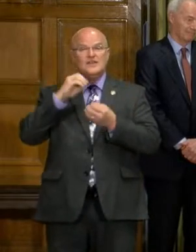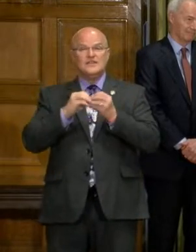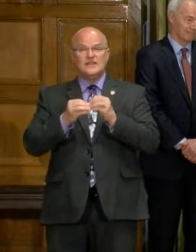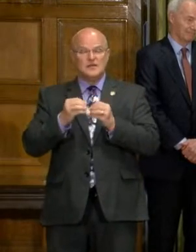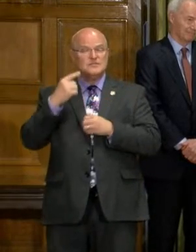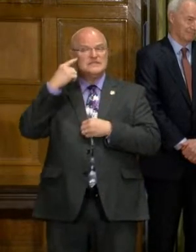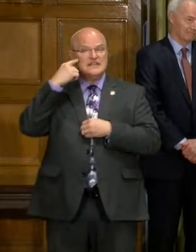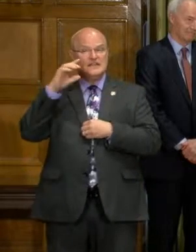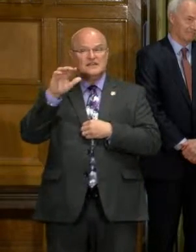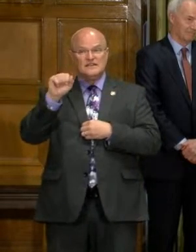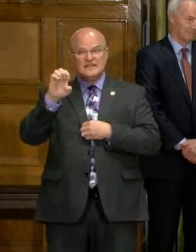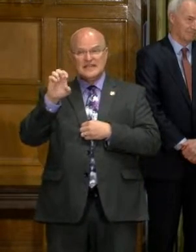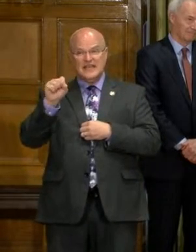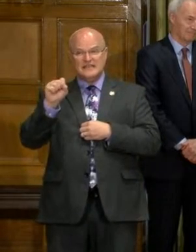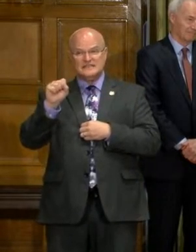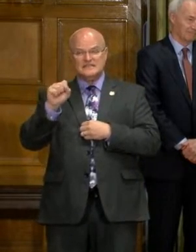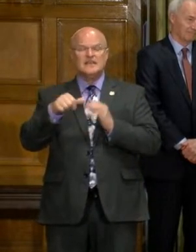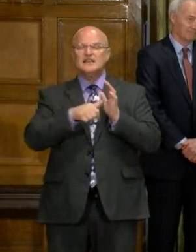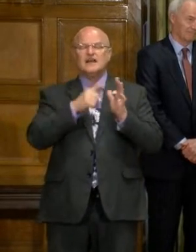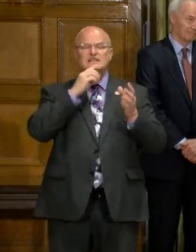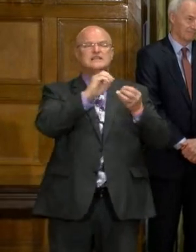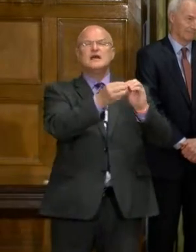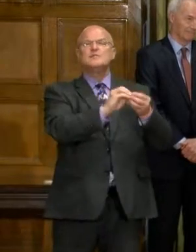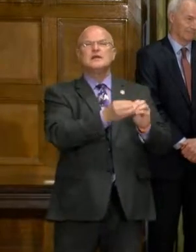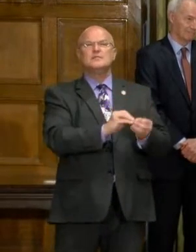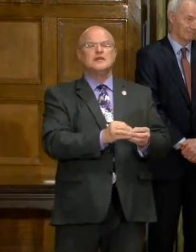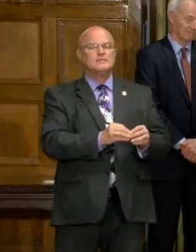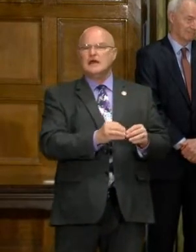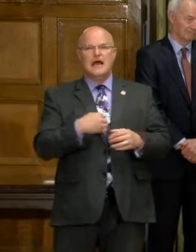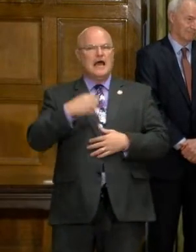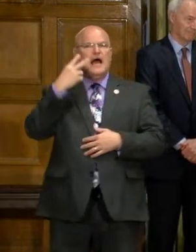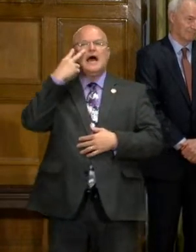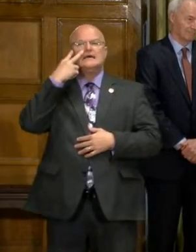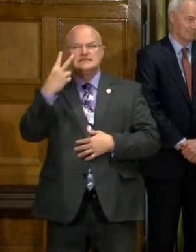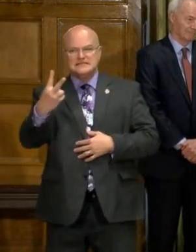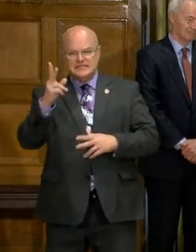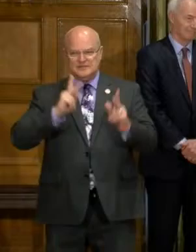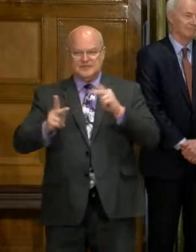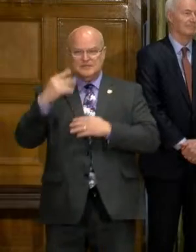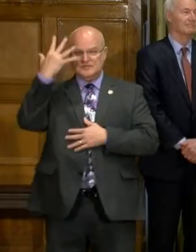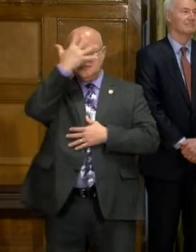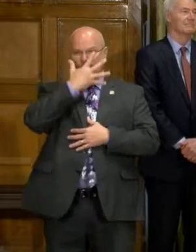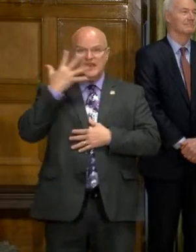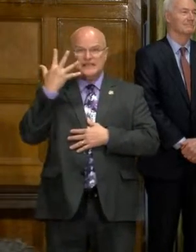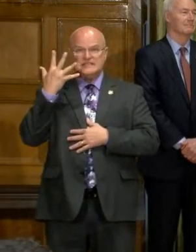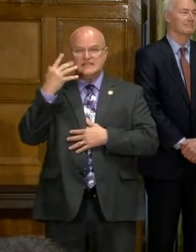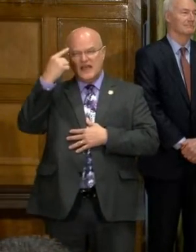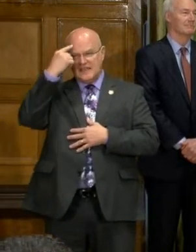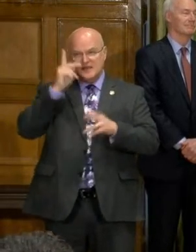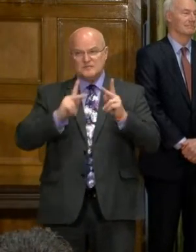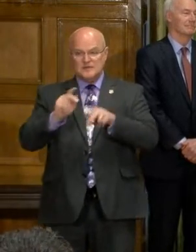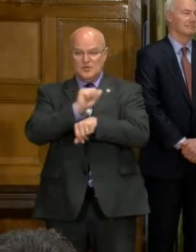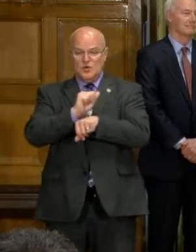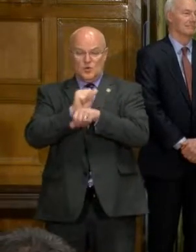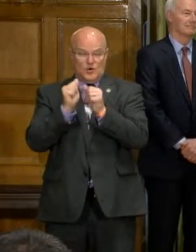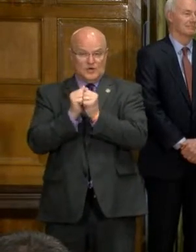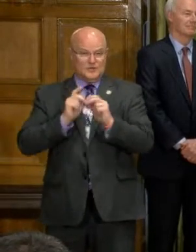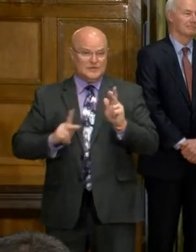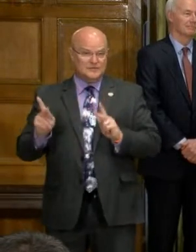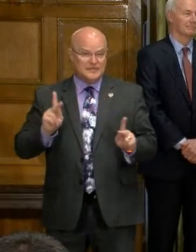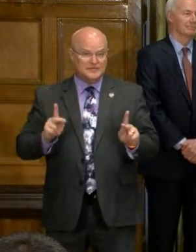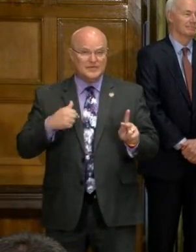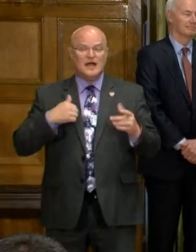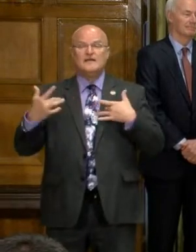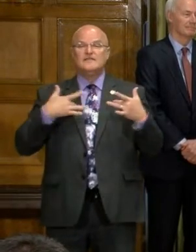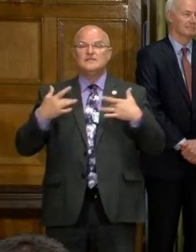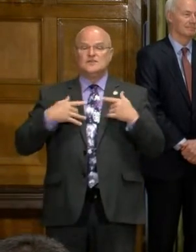numbers and I hear about these cases, these aren't statistics to me. I see people's faces. I think of people who are working with these patients. I